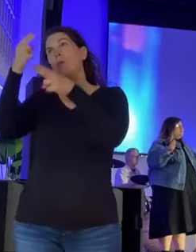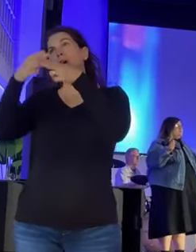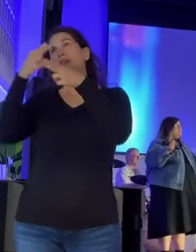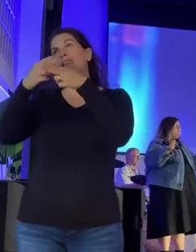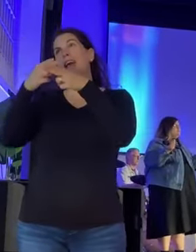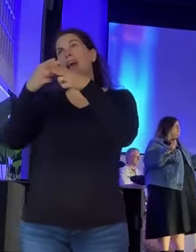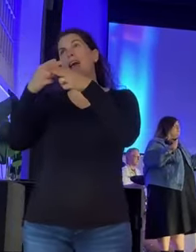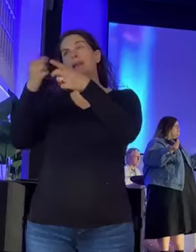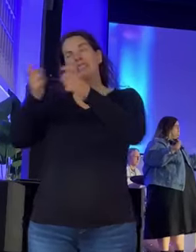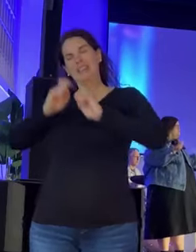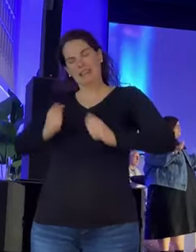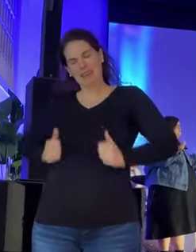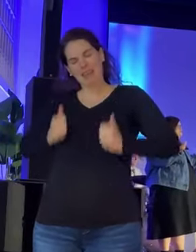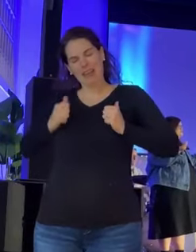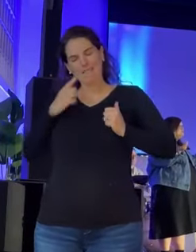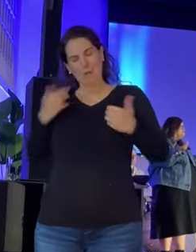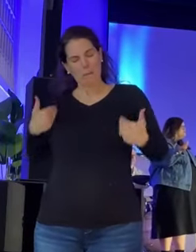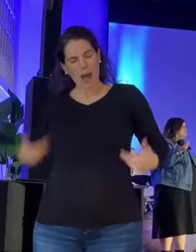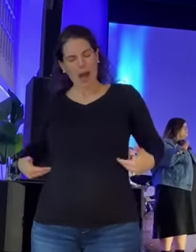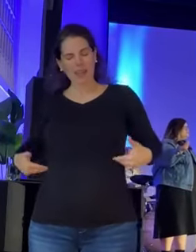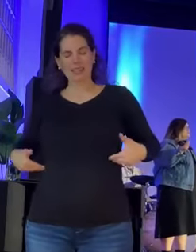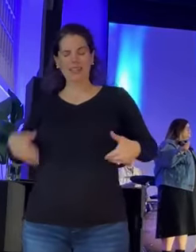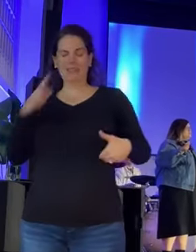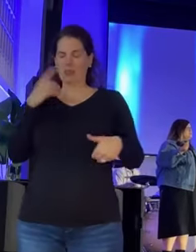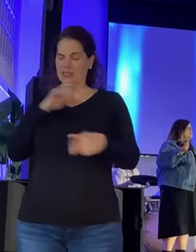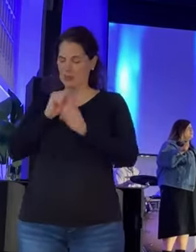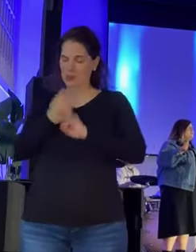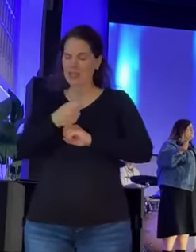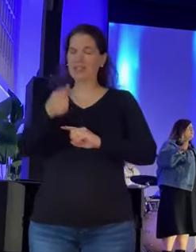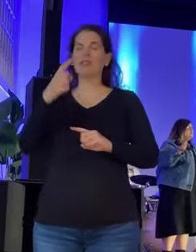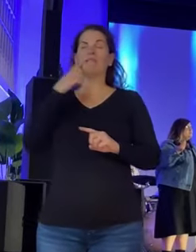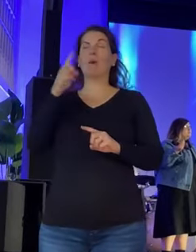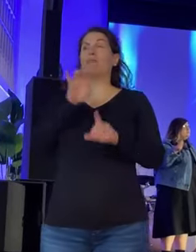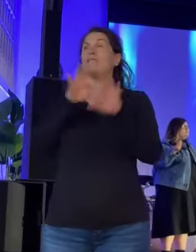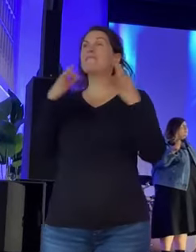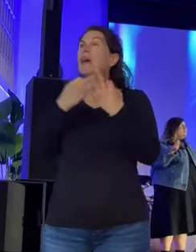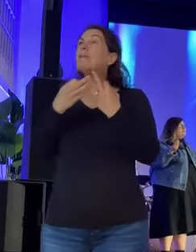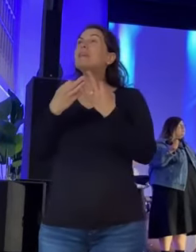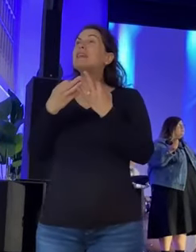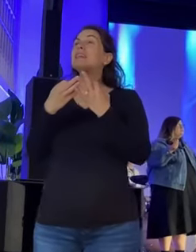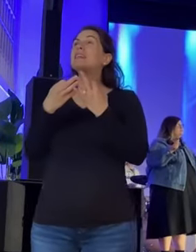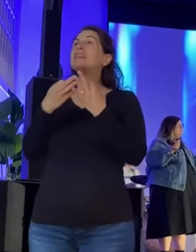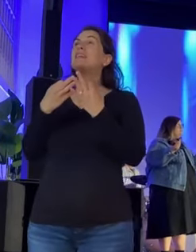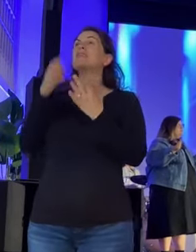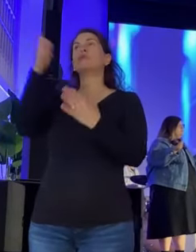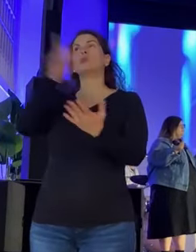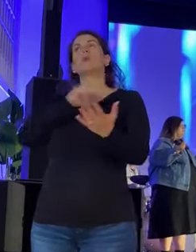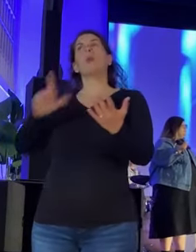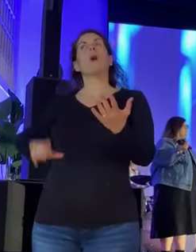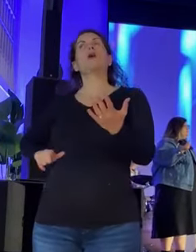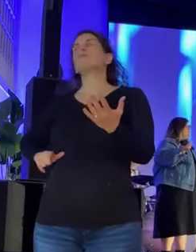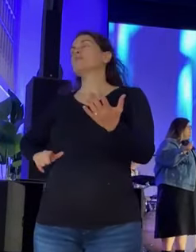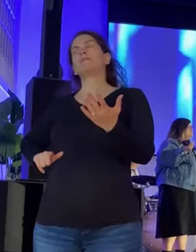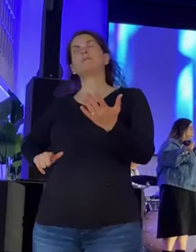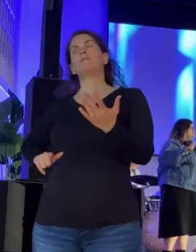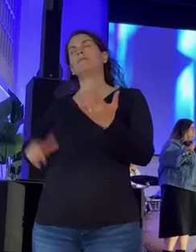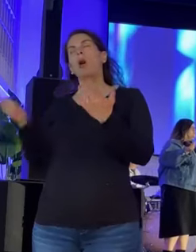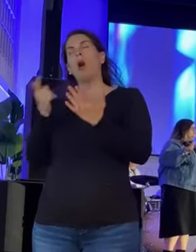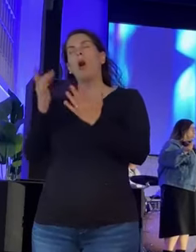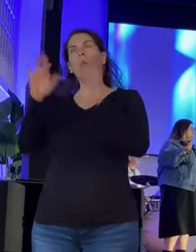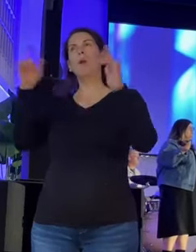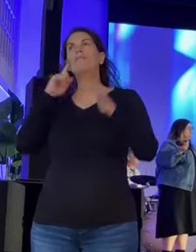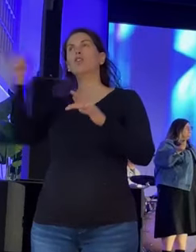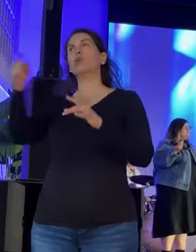life to our bodies, as you bring life to our circumstances and to our family? Would you, Lord, be glorified? Because you tell us